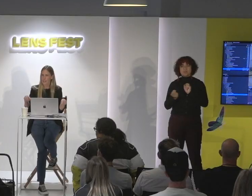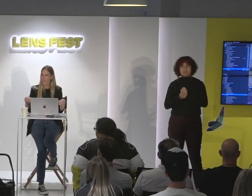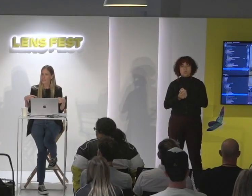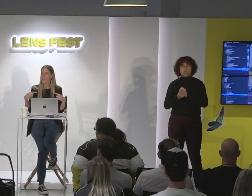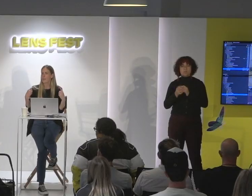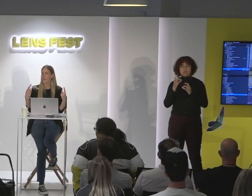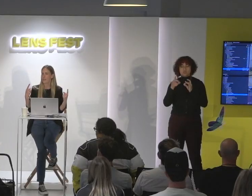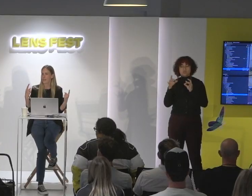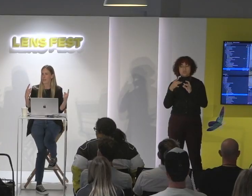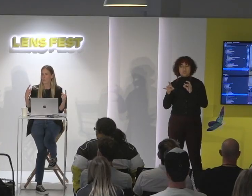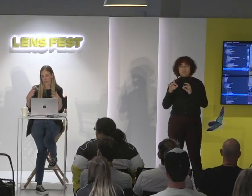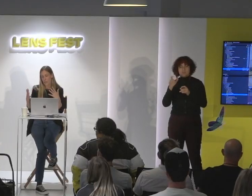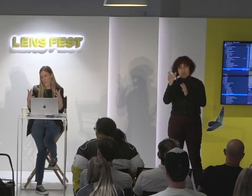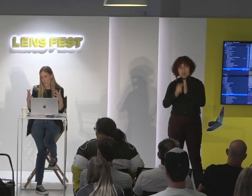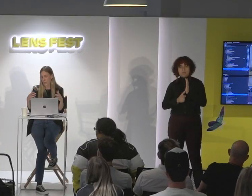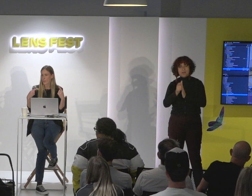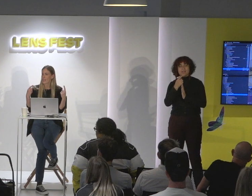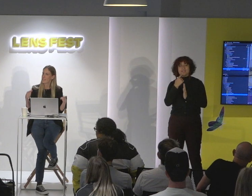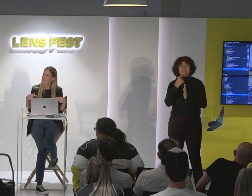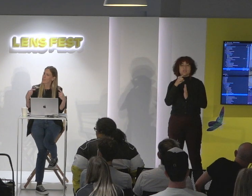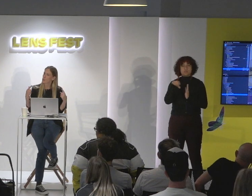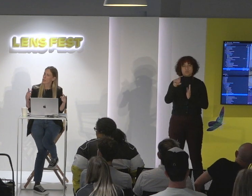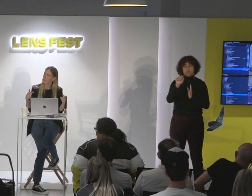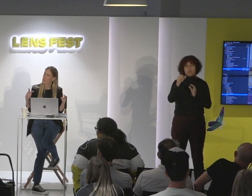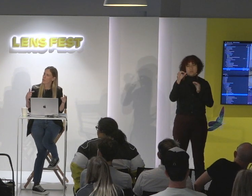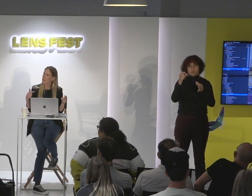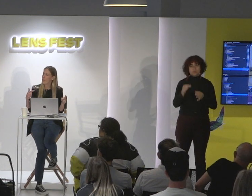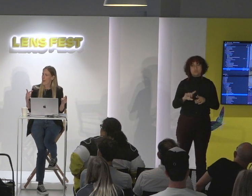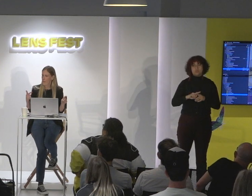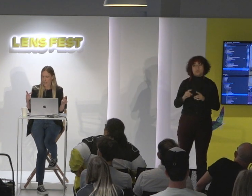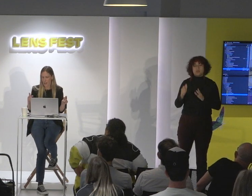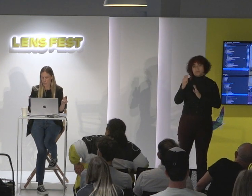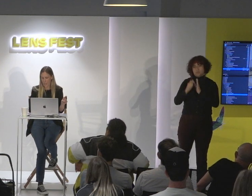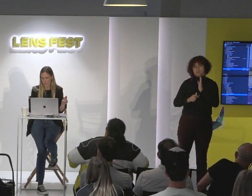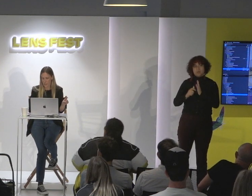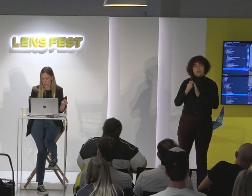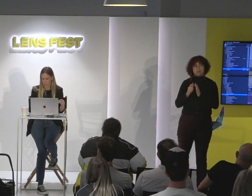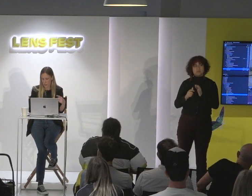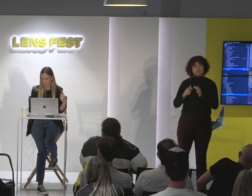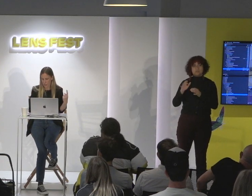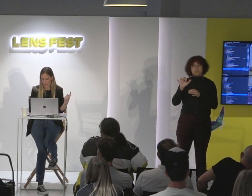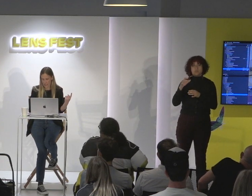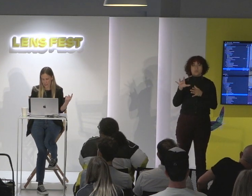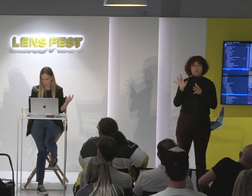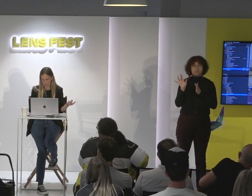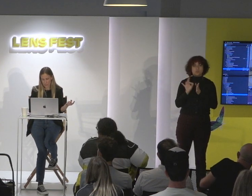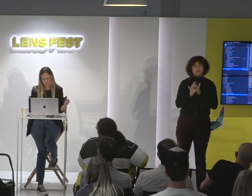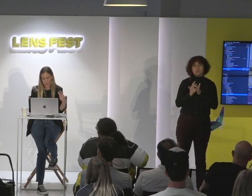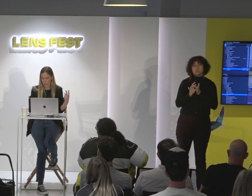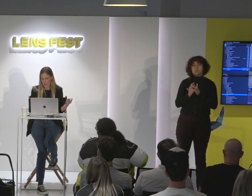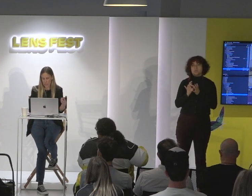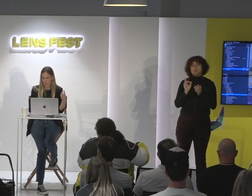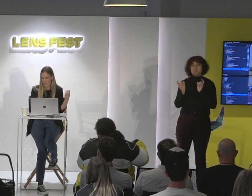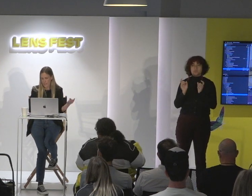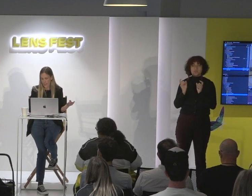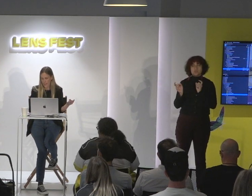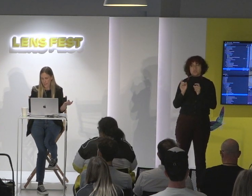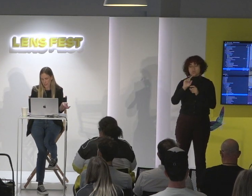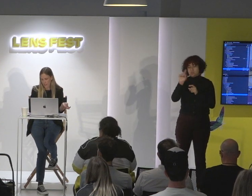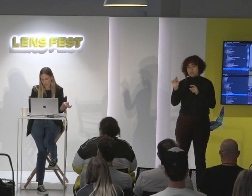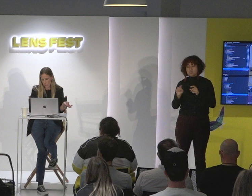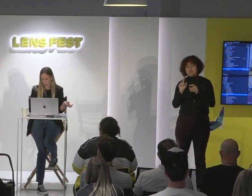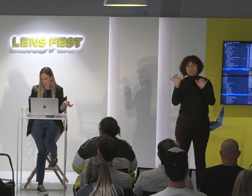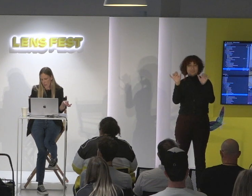automatically syncs well, you can choose, but it syncs the transform of that object. So you can choose for it to sync the position, rotation,